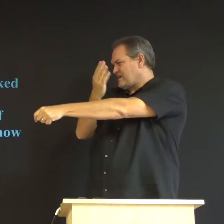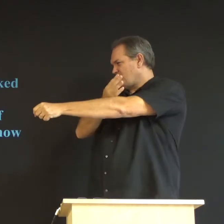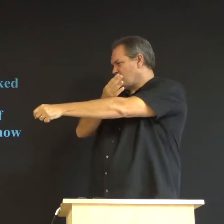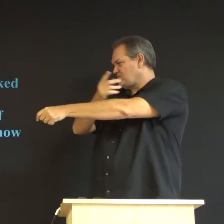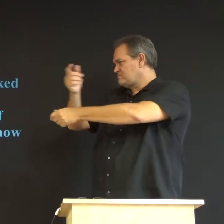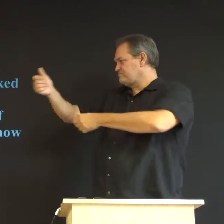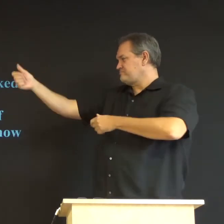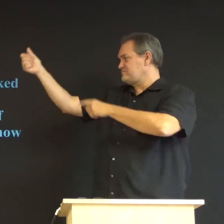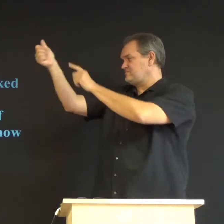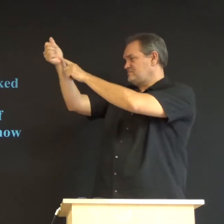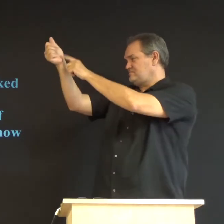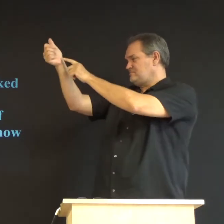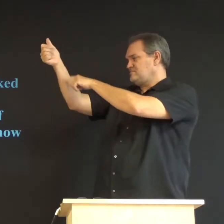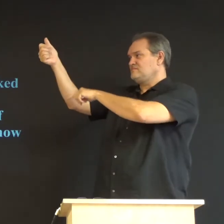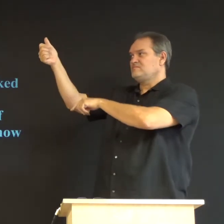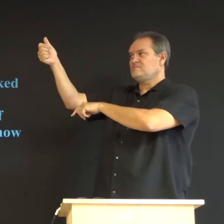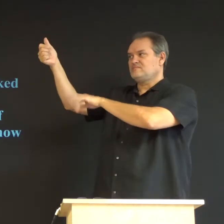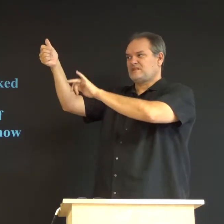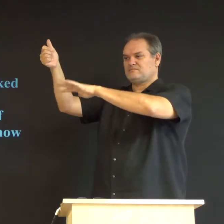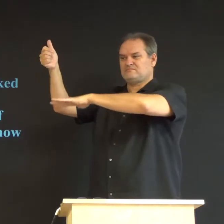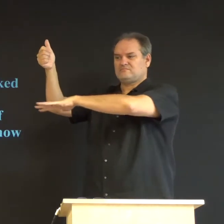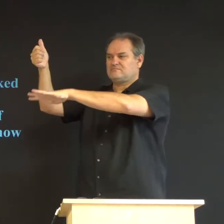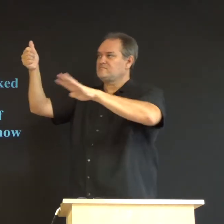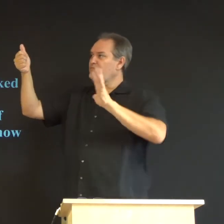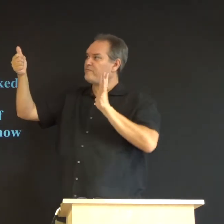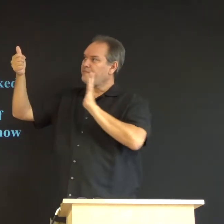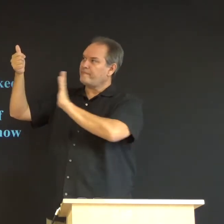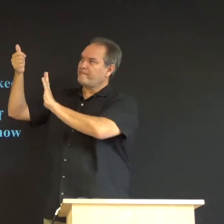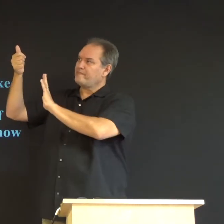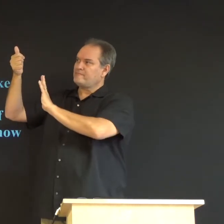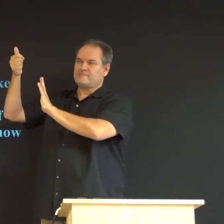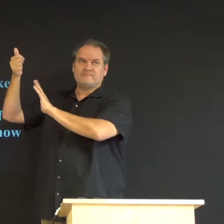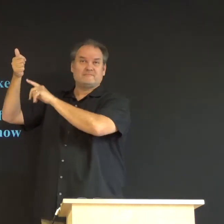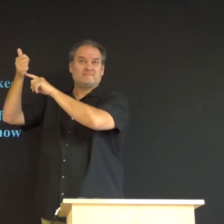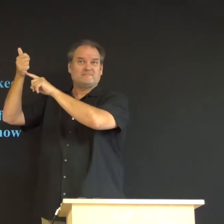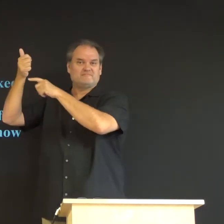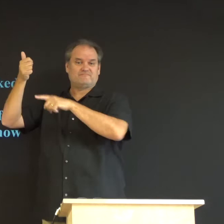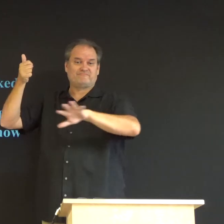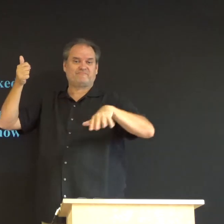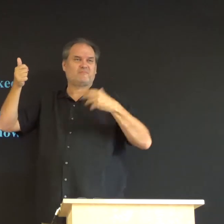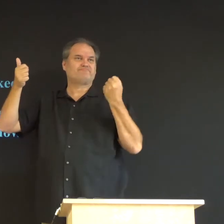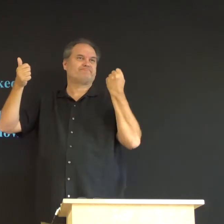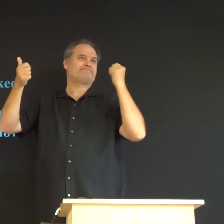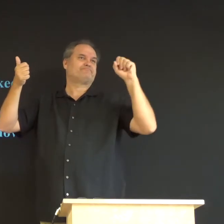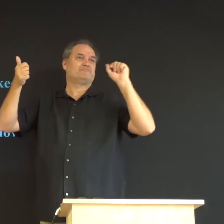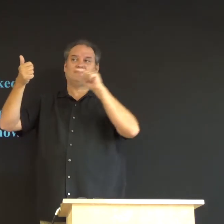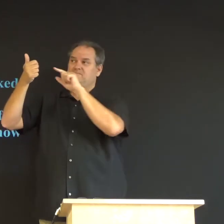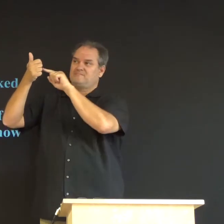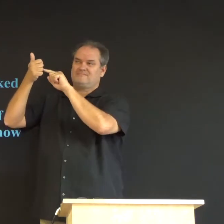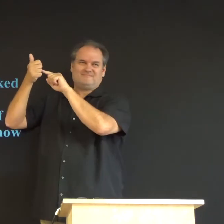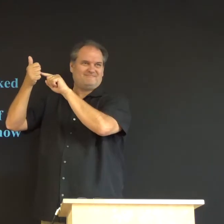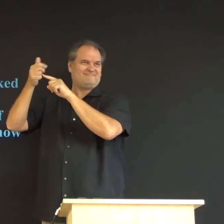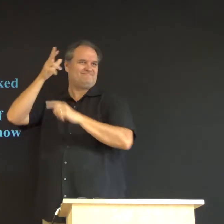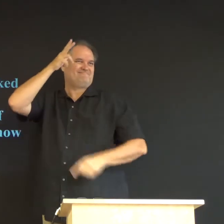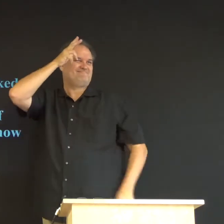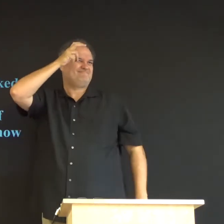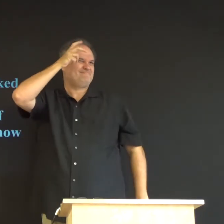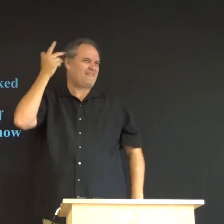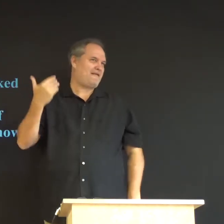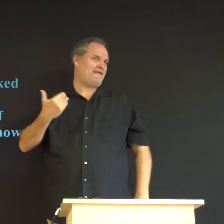It used to be according to the ruler of the power of the air and the spirit now working in disobedience. That's